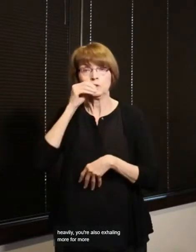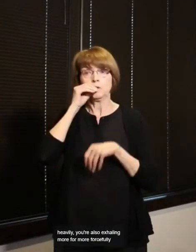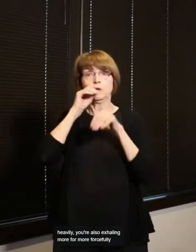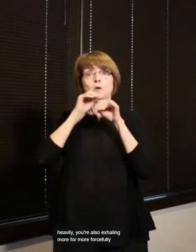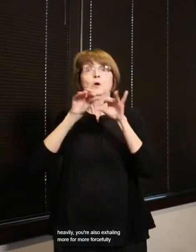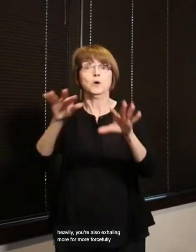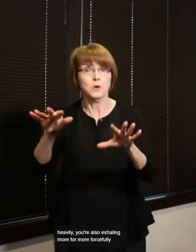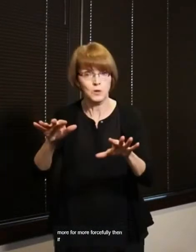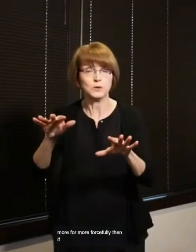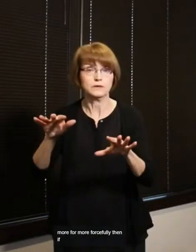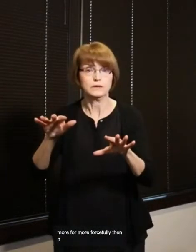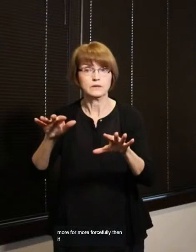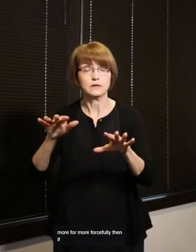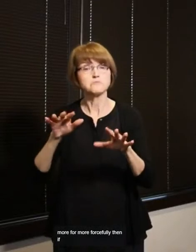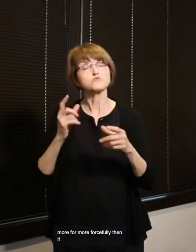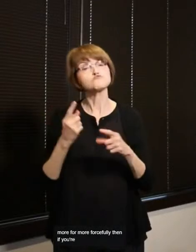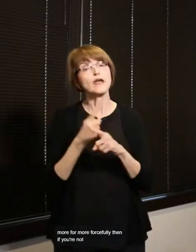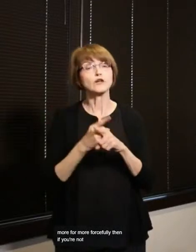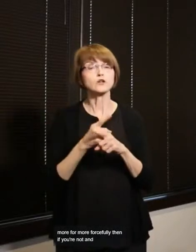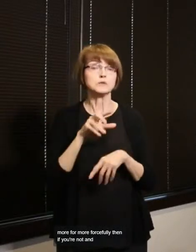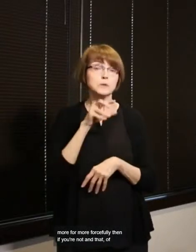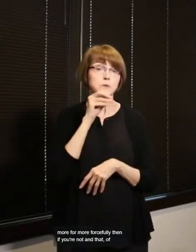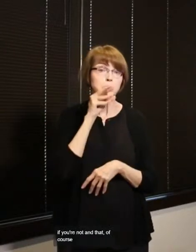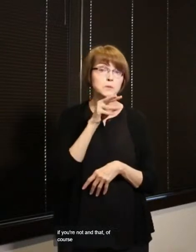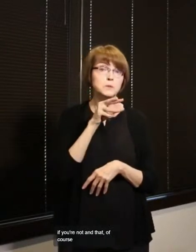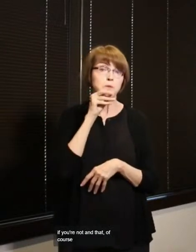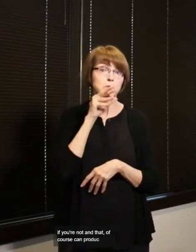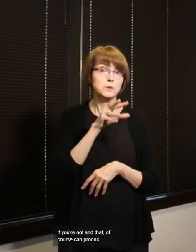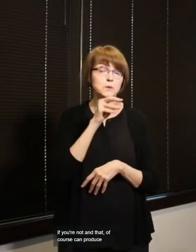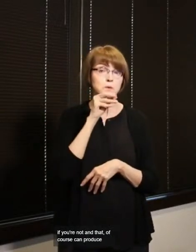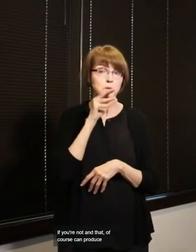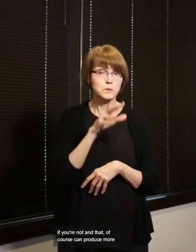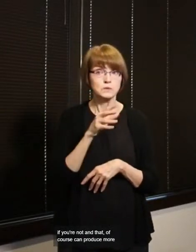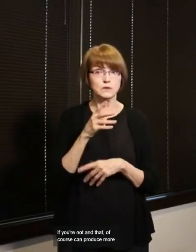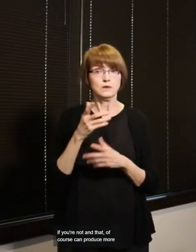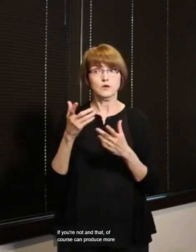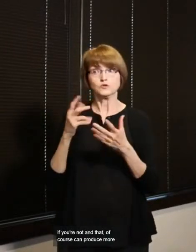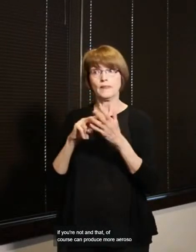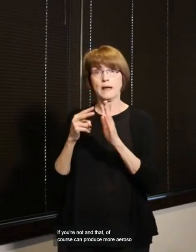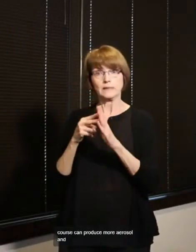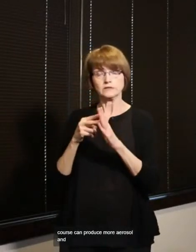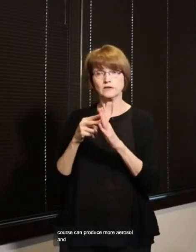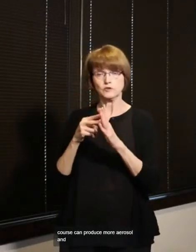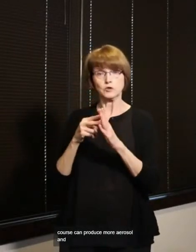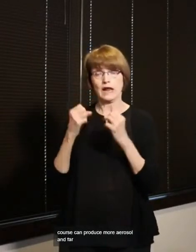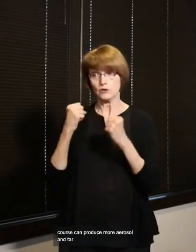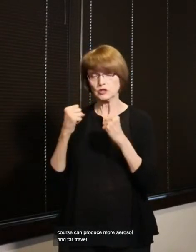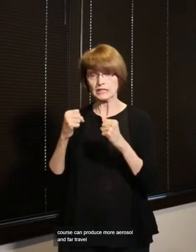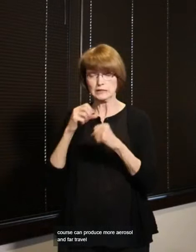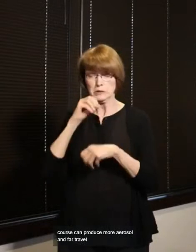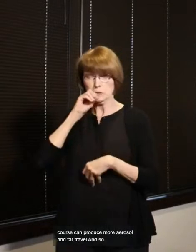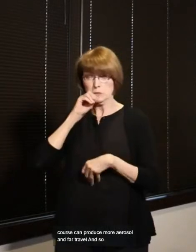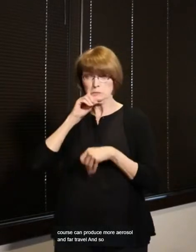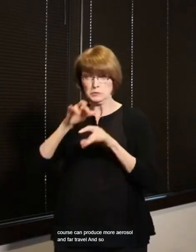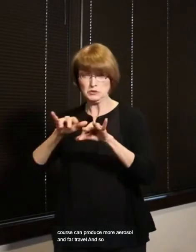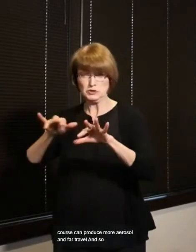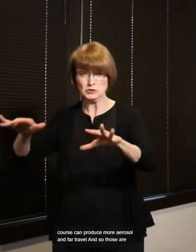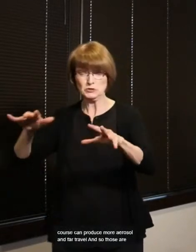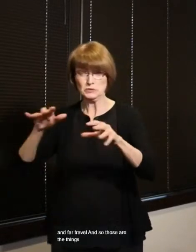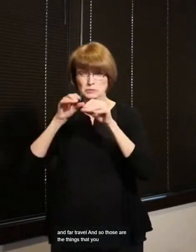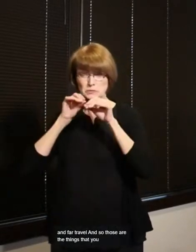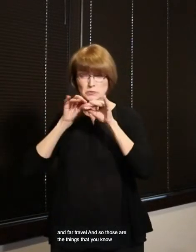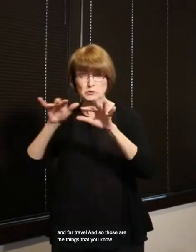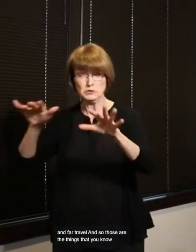forcefully than if you're not, and that of course can produce more aerosol and farther travel. And so those are the things